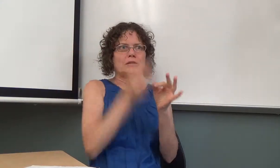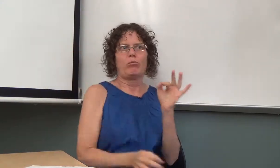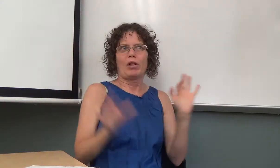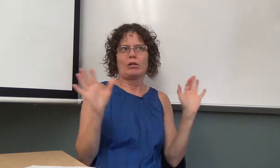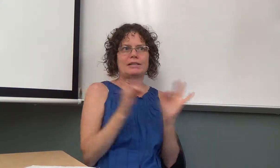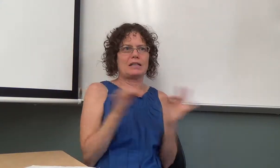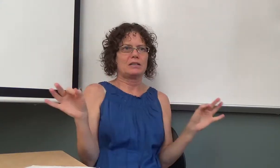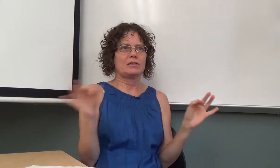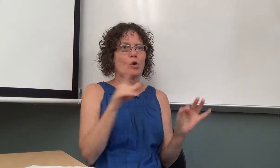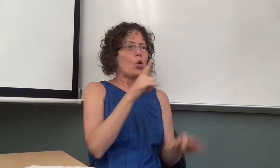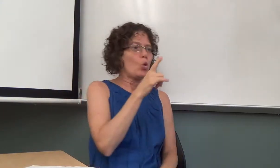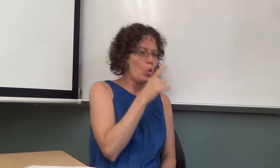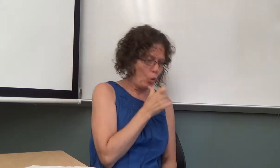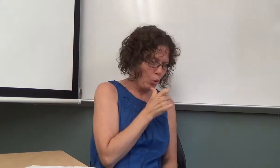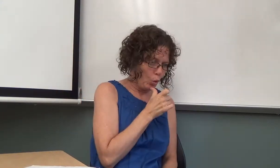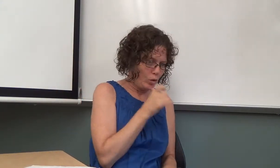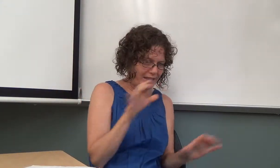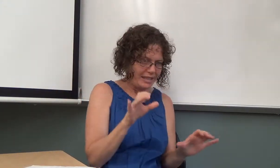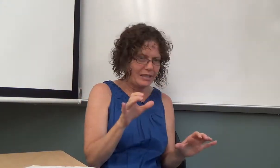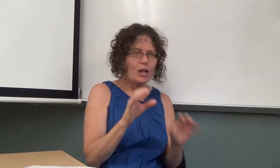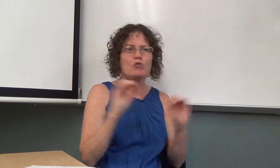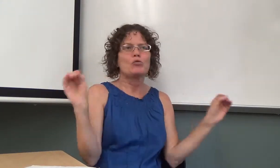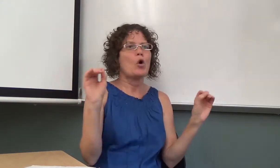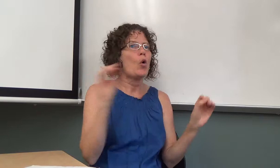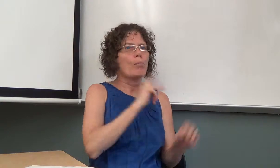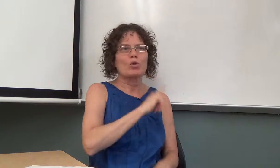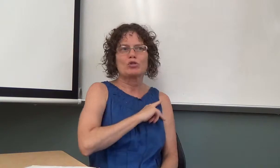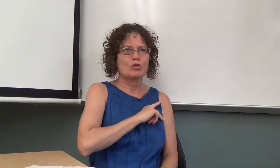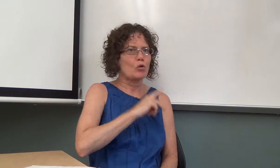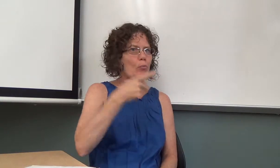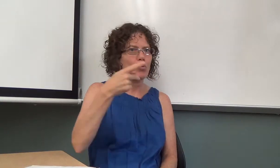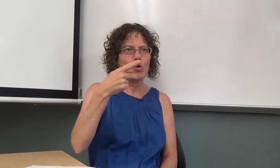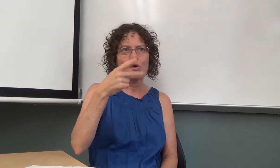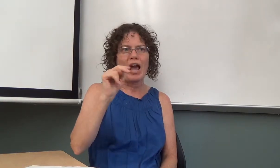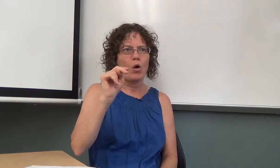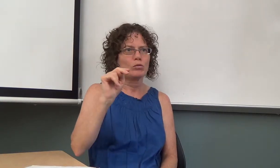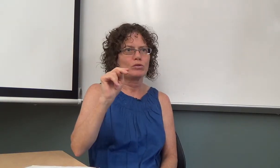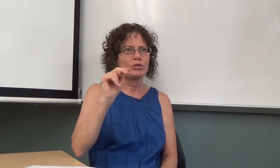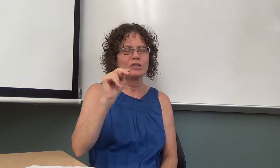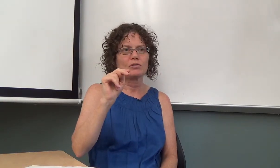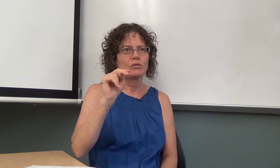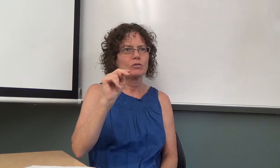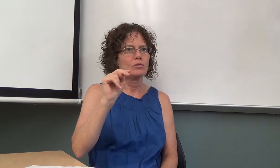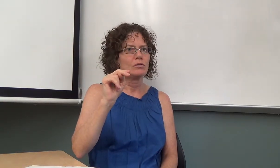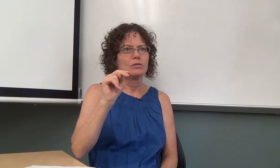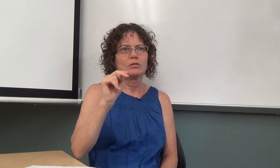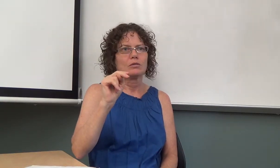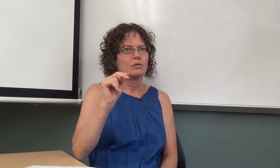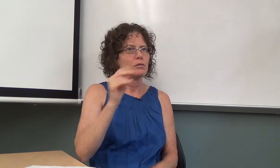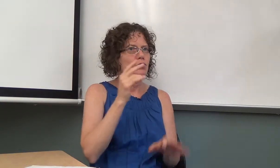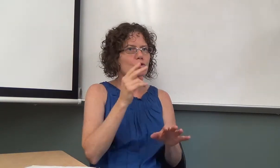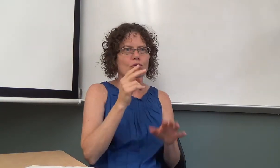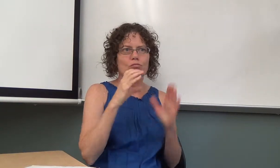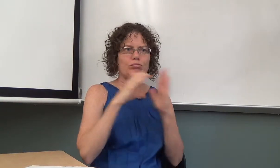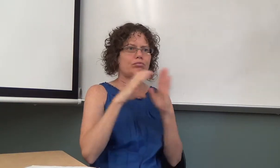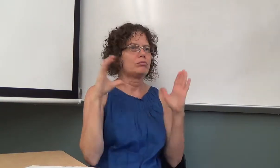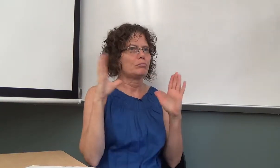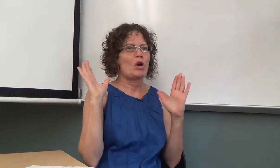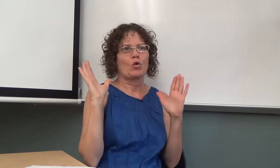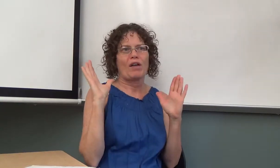did it? No personal pronouns, and what happened. Very basic sentence. It shouldn't take you very long. Just a little paragraph. That's it. Okay?